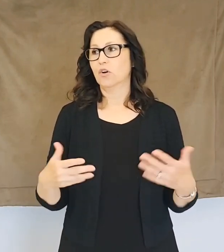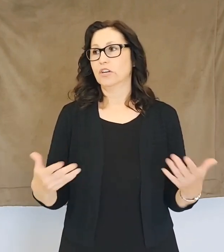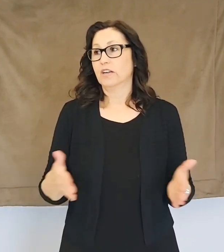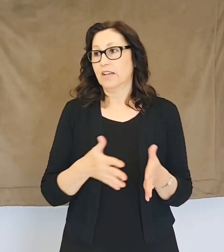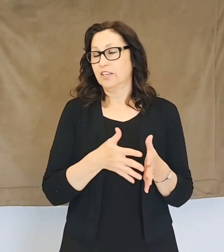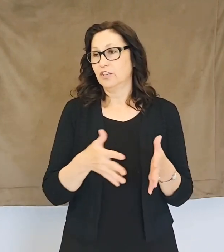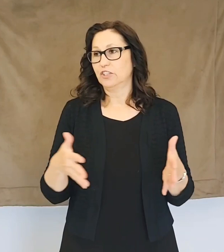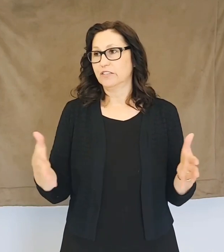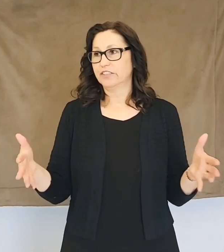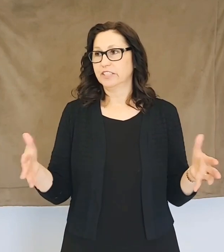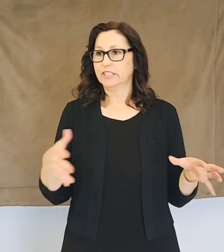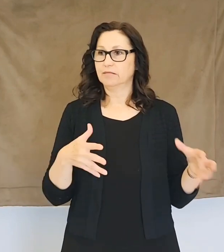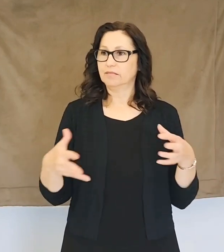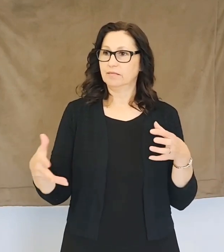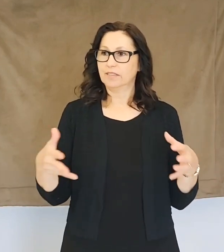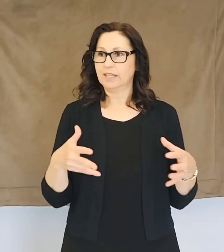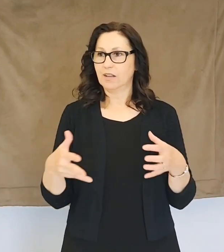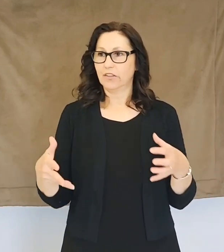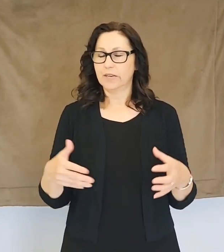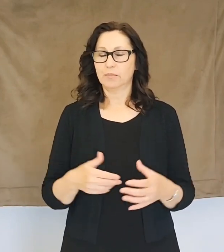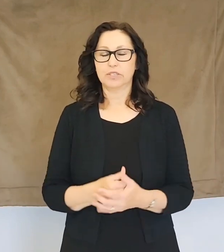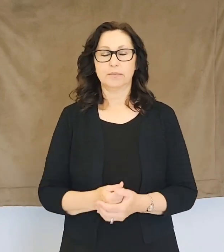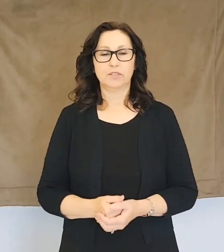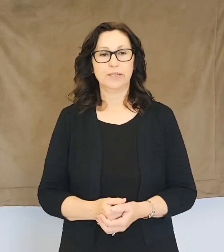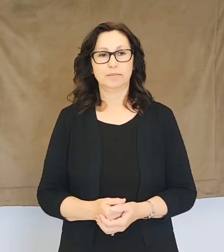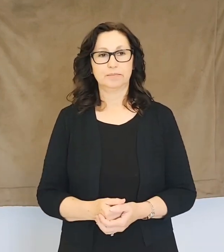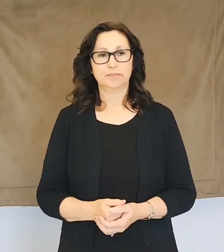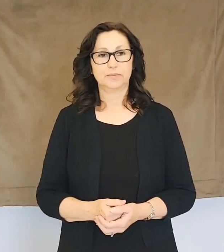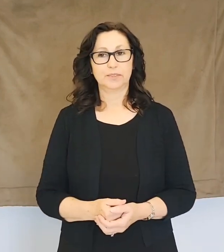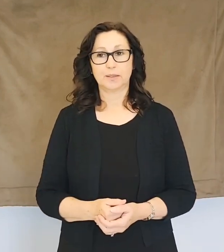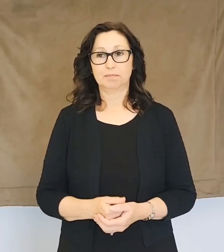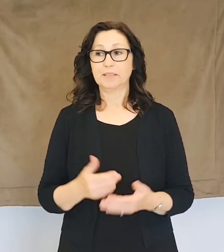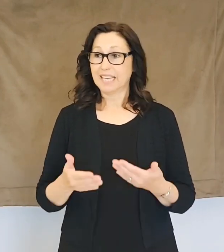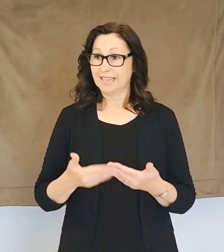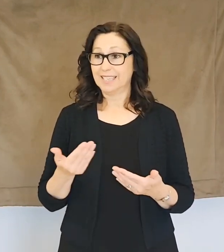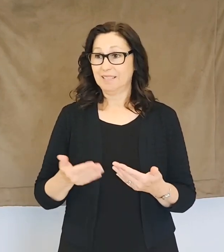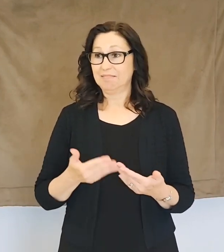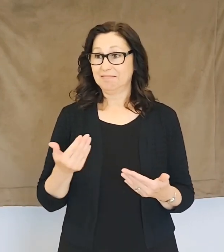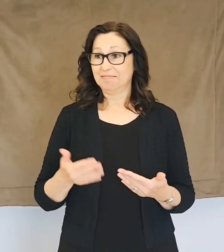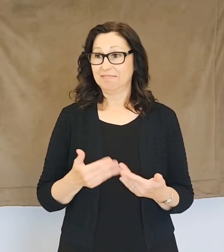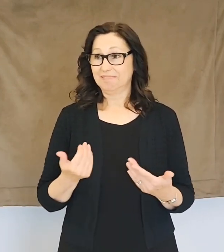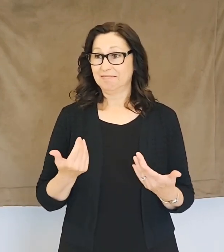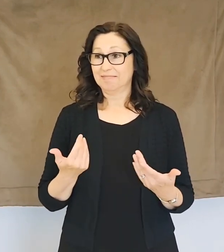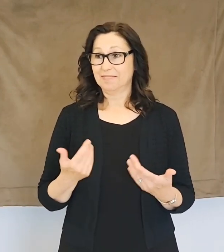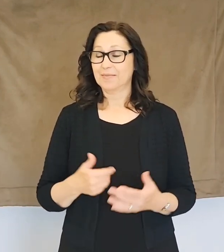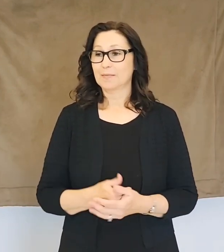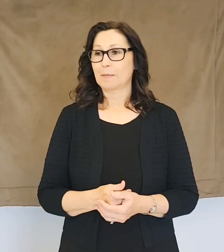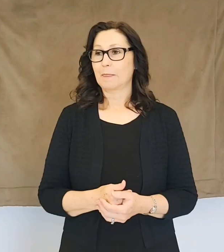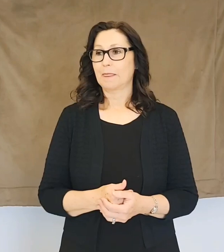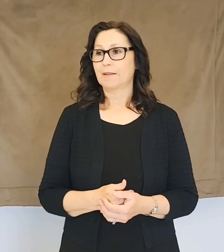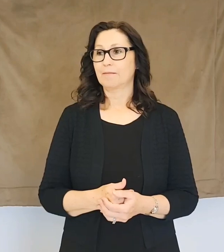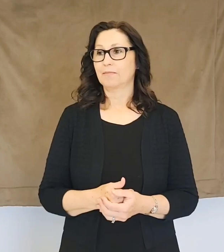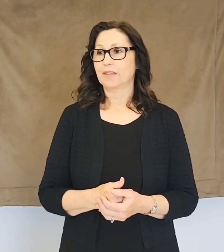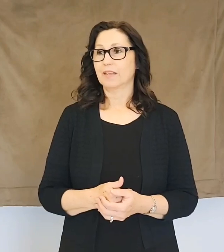on and on. And then you just fill in all the numbers in between. So easy. Can you reiterate 30 again? 30. 30. So like